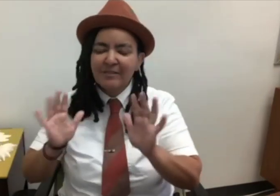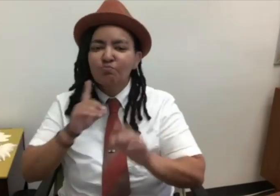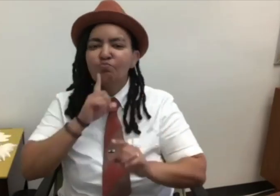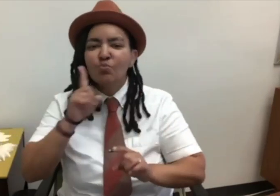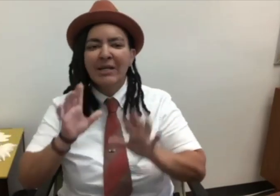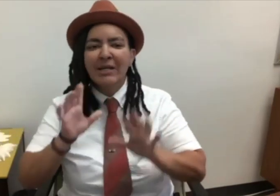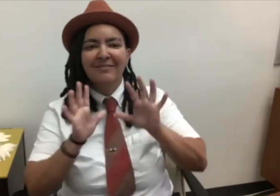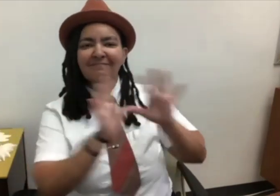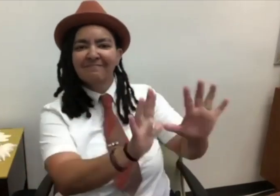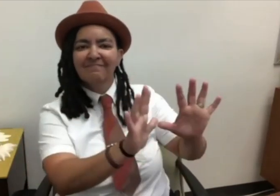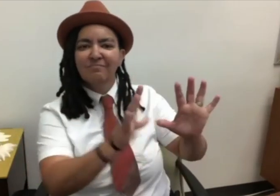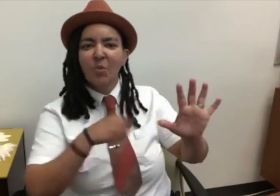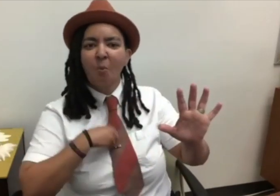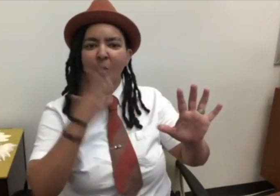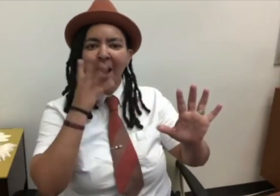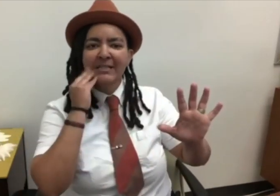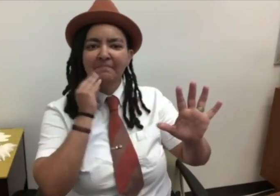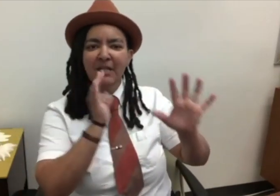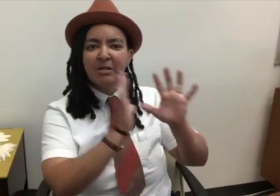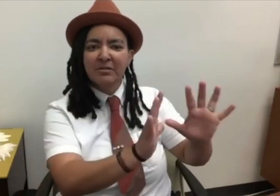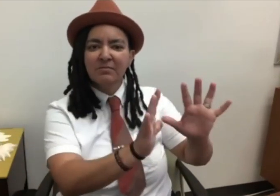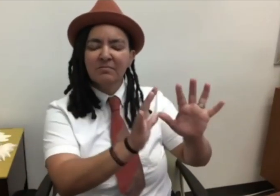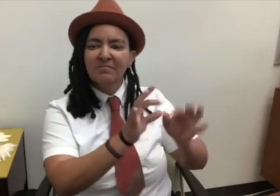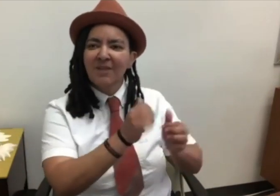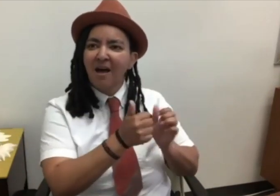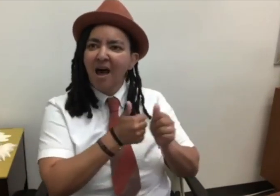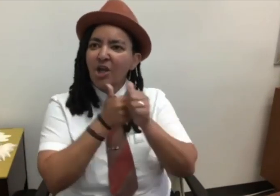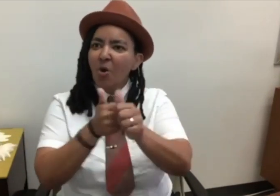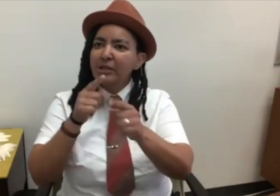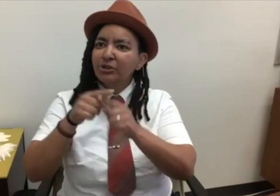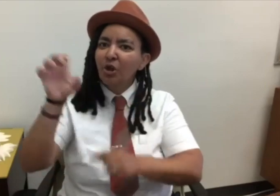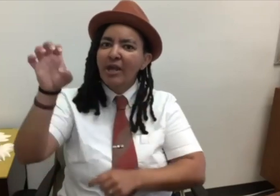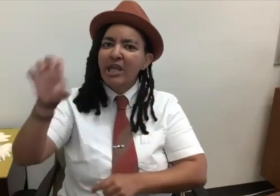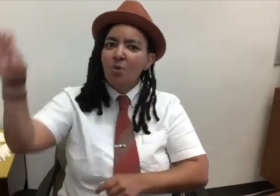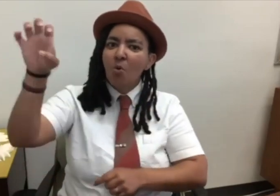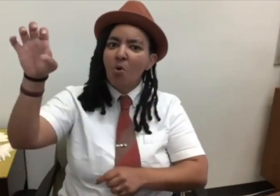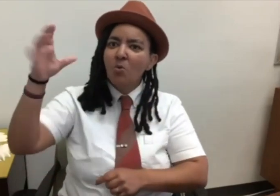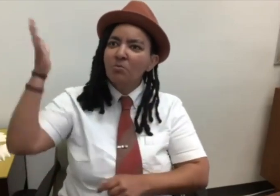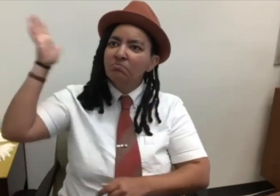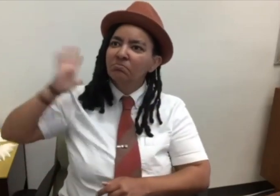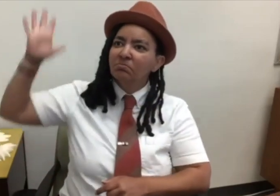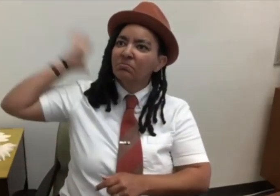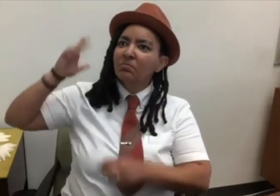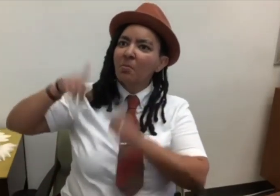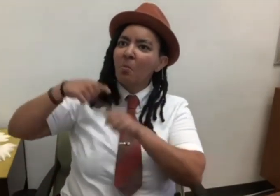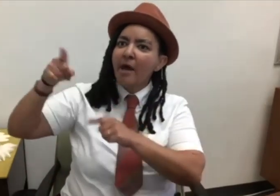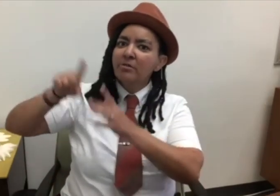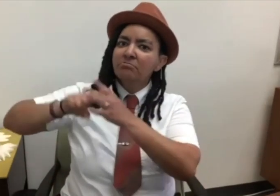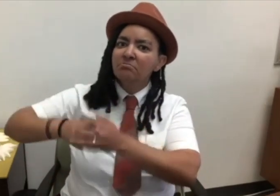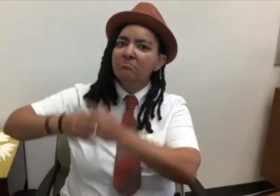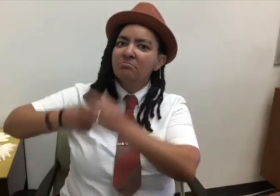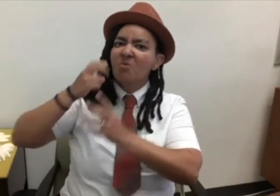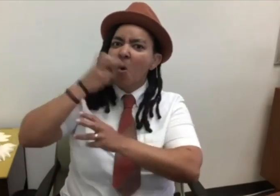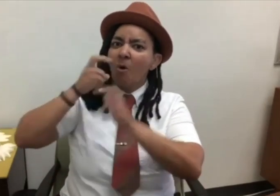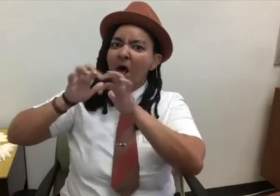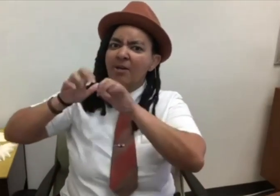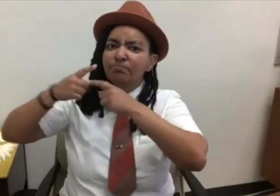realized that the experience that they had been talking about was not the only one that had been focused. It had been a